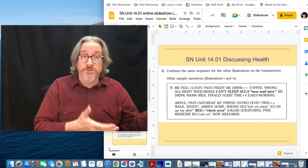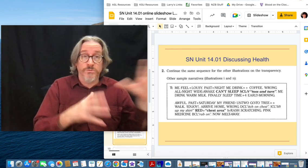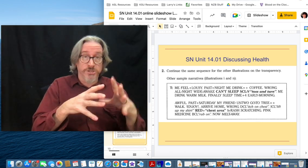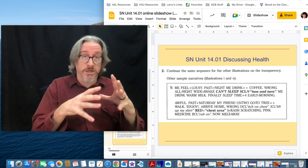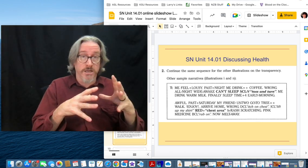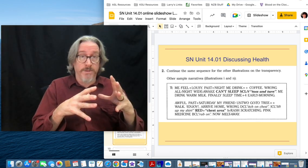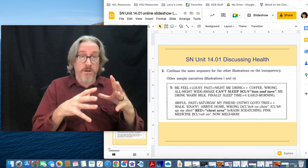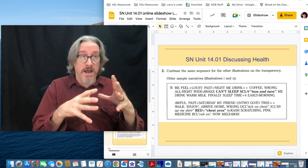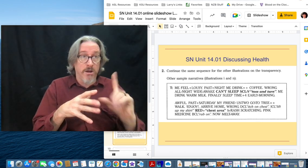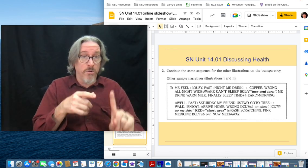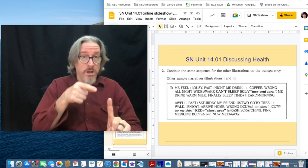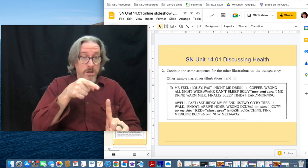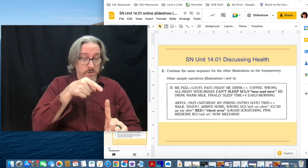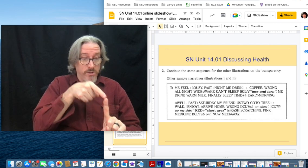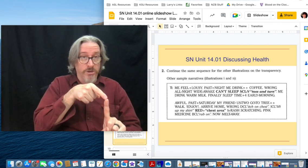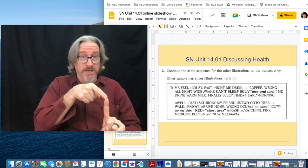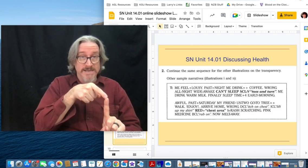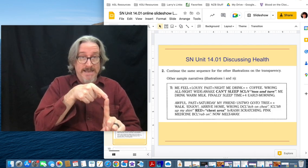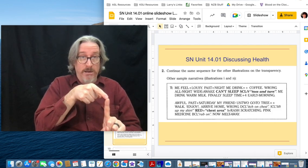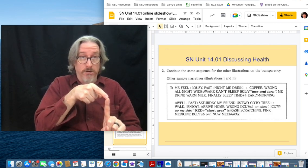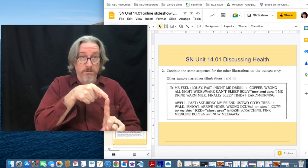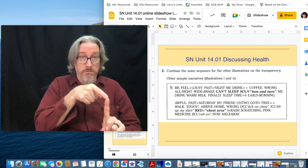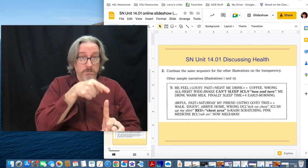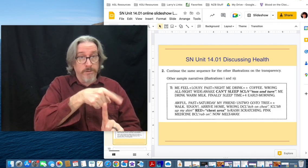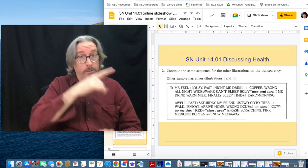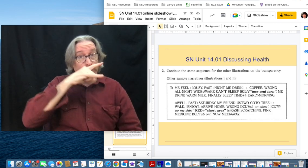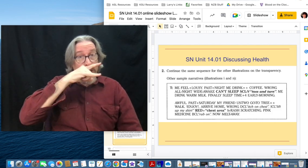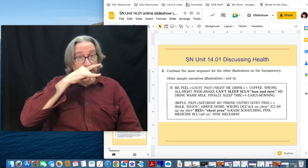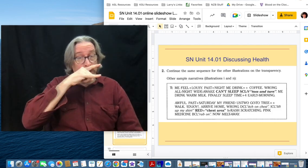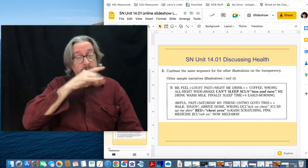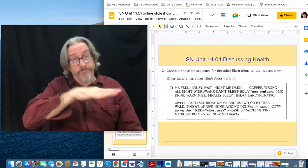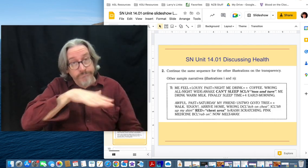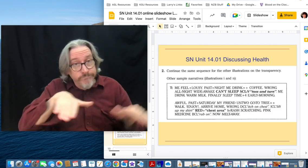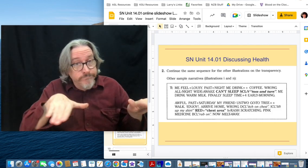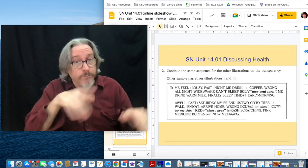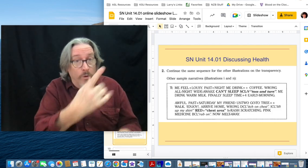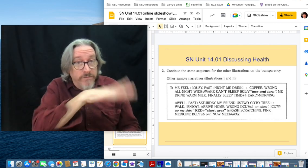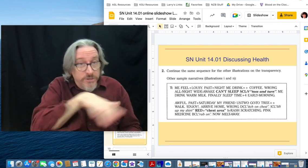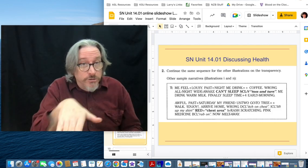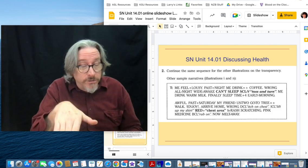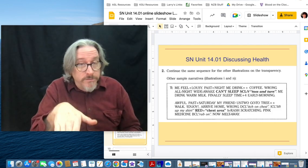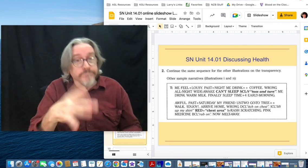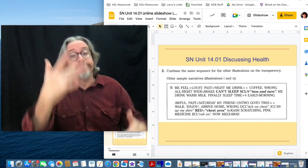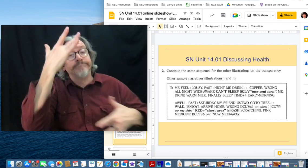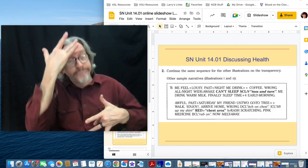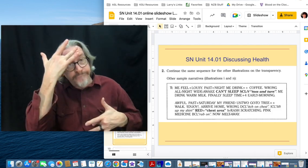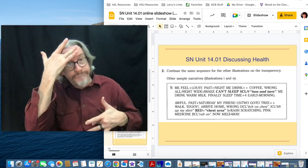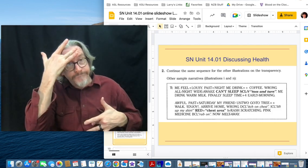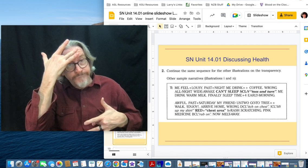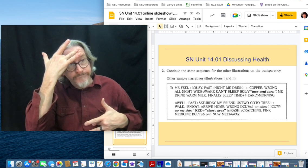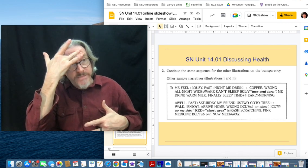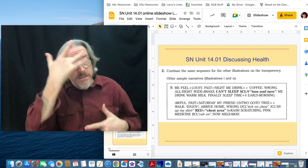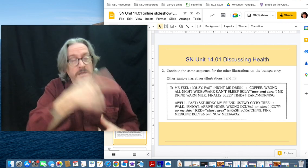a student was talking about how they work in a daycare, and one of the children